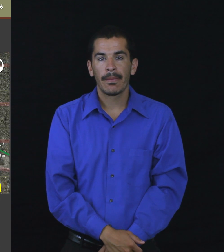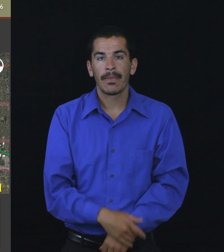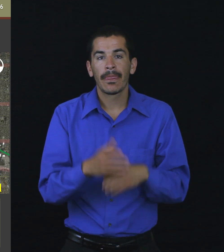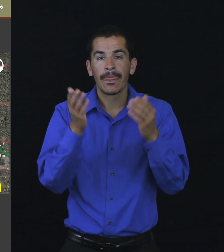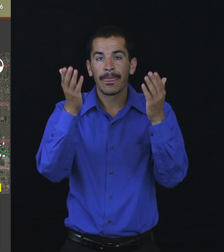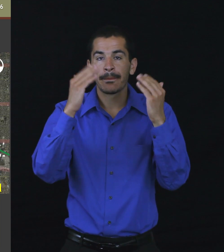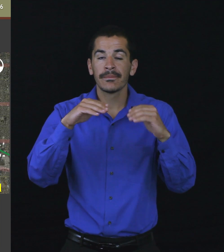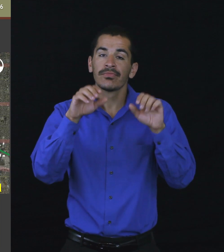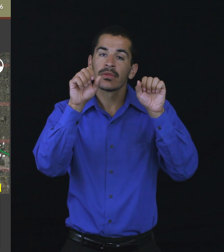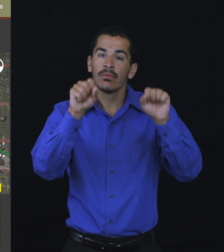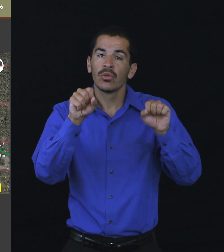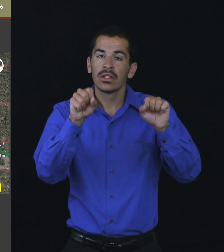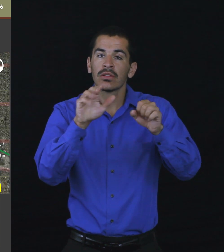Potential site locations.